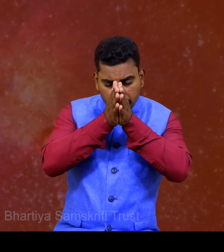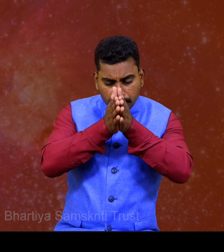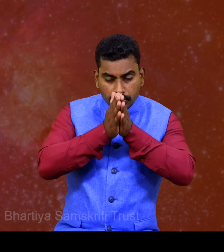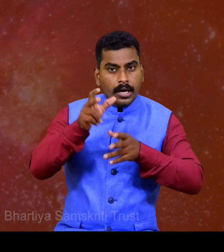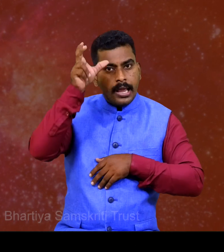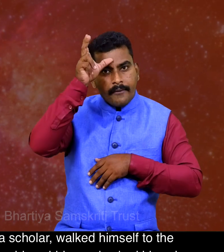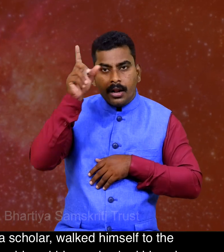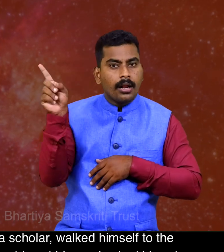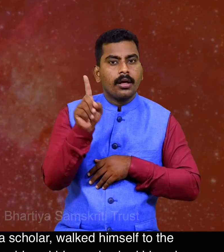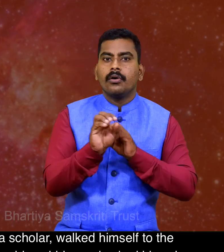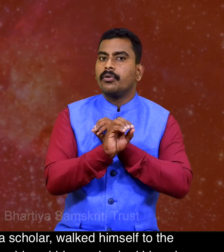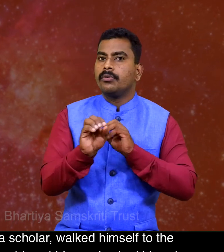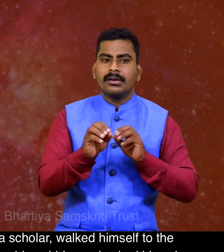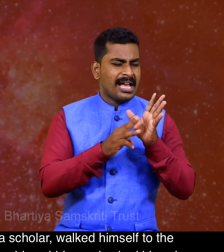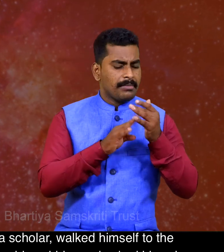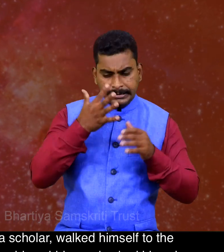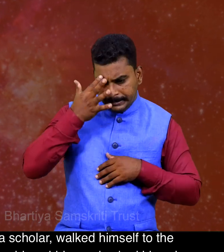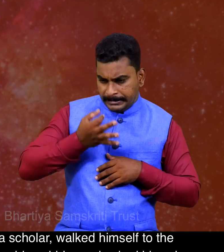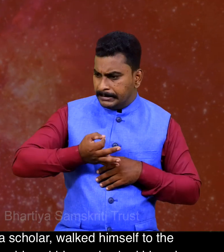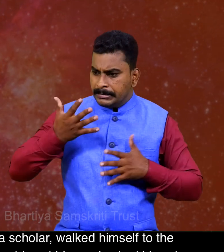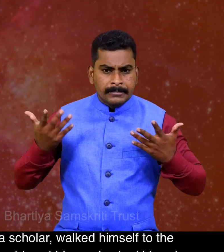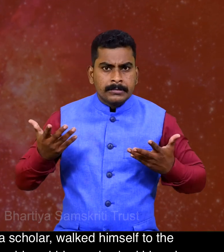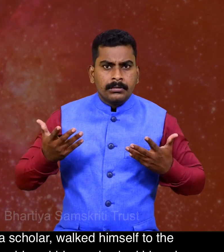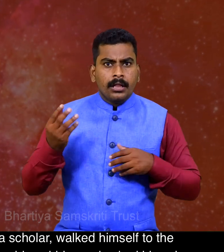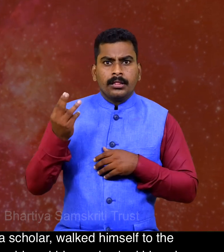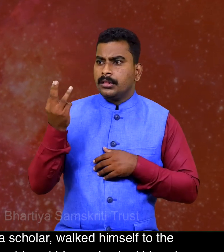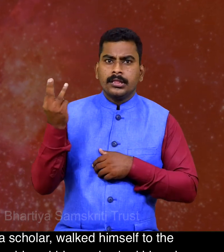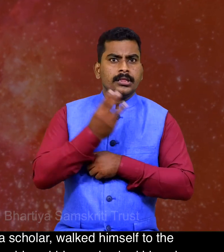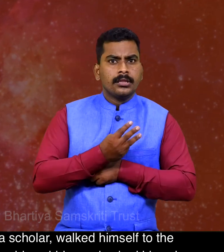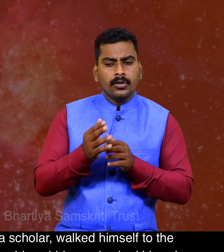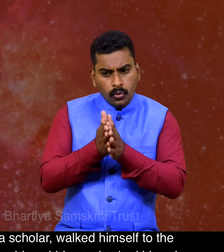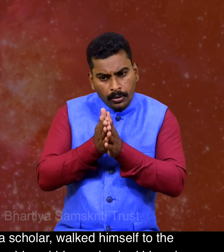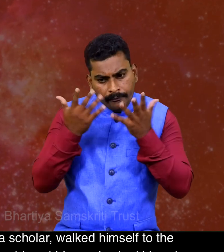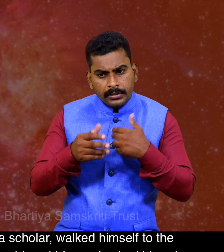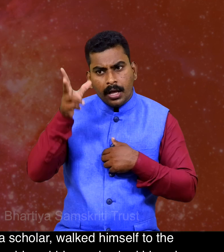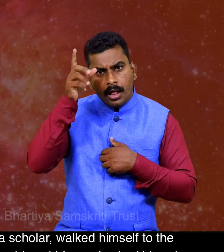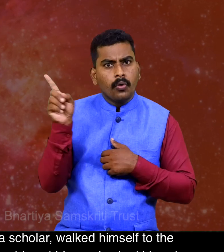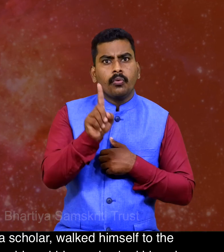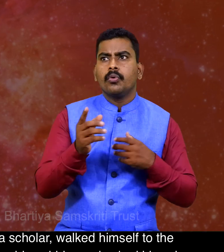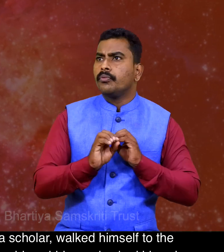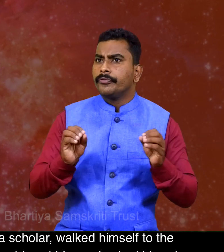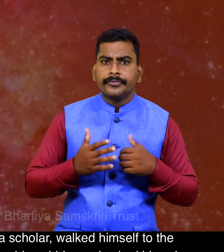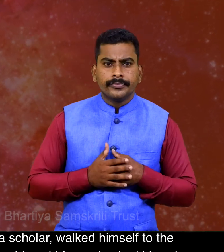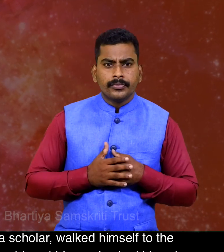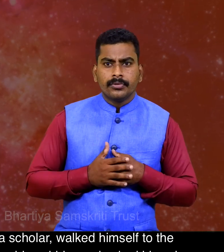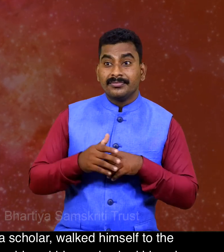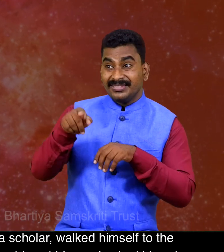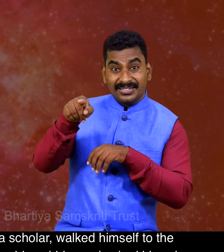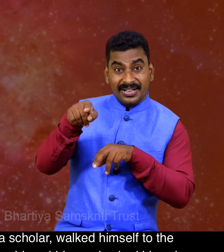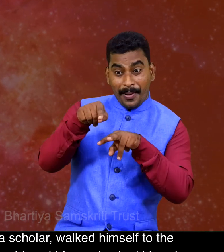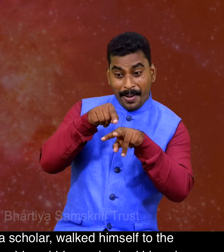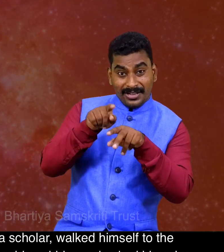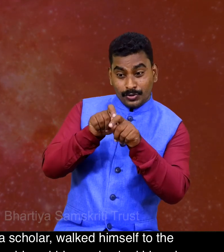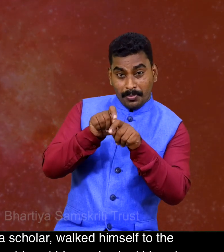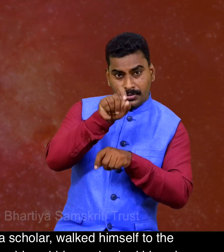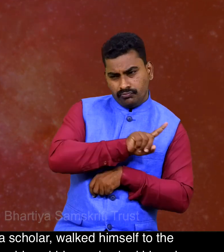angry. Now he, a scholar, walked himself to the hut of the humble cobbler